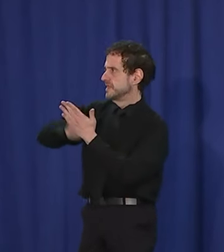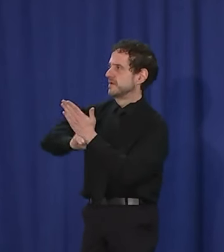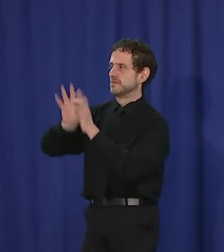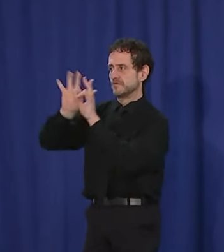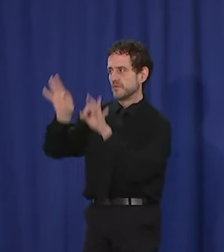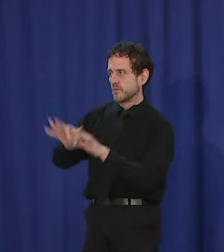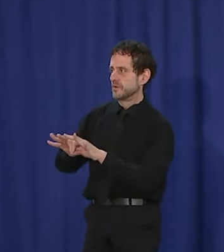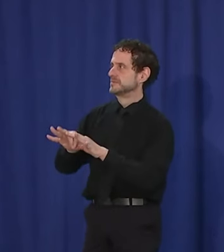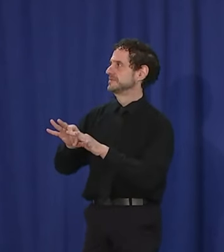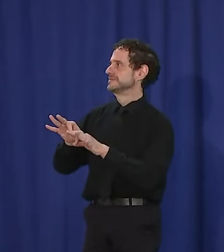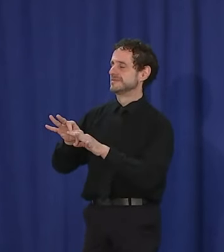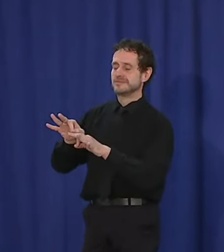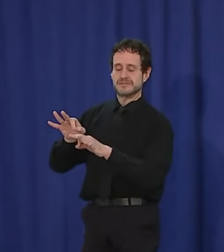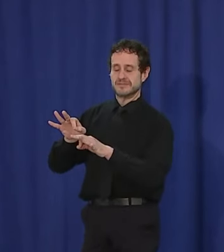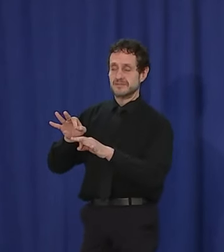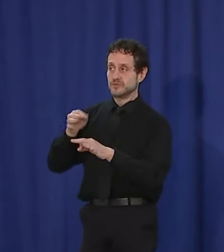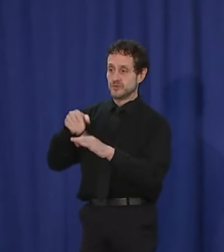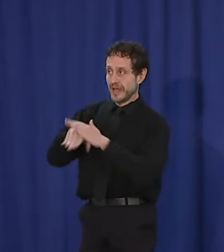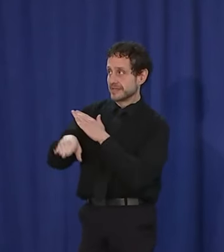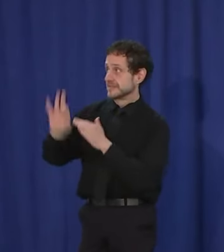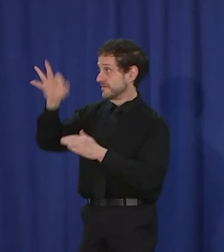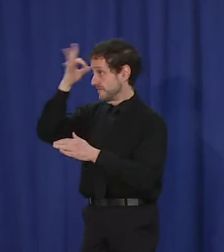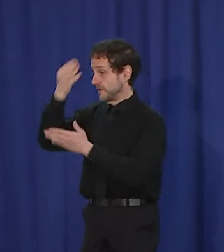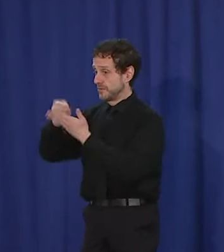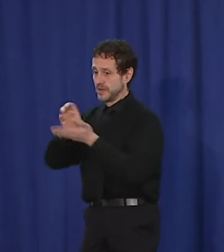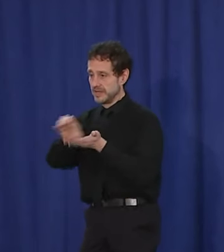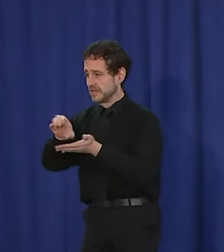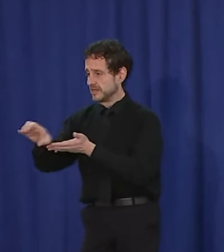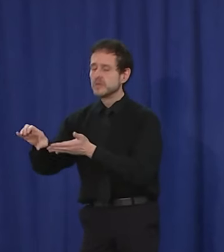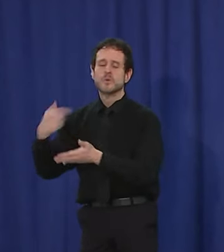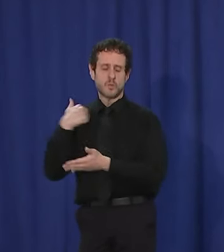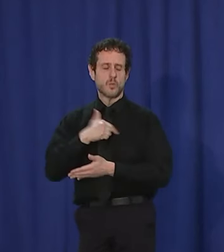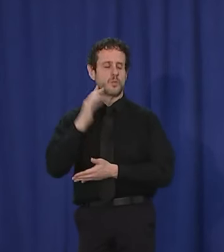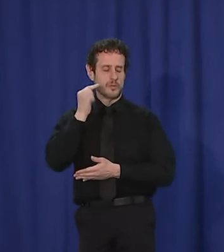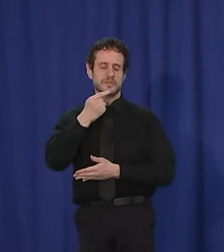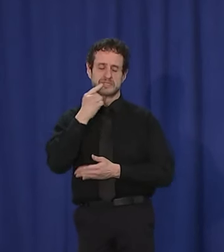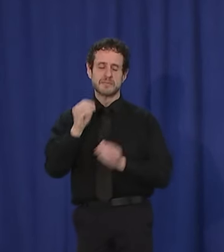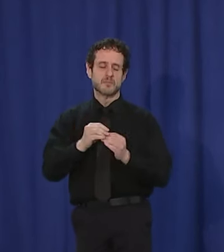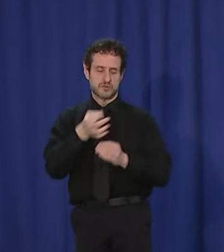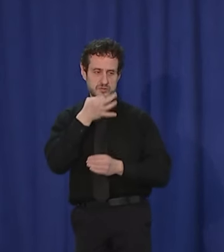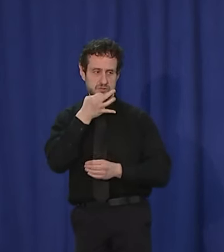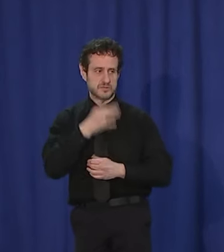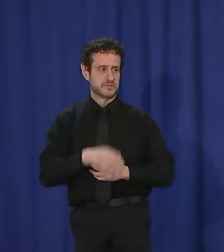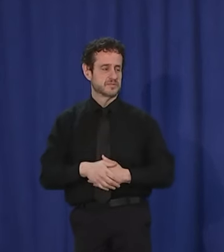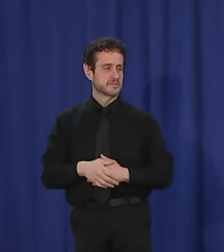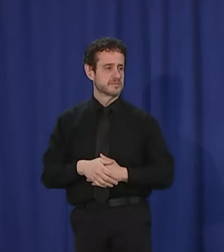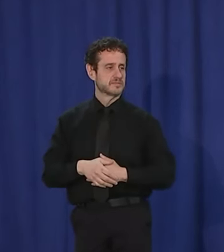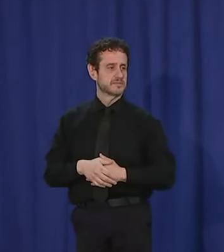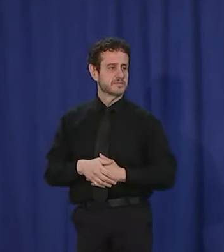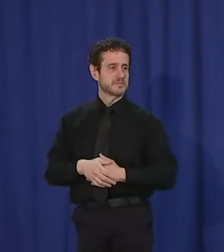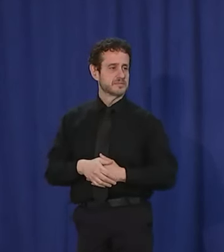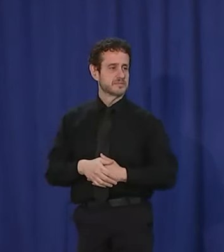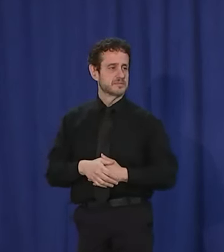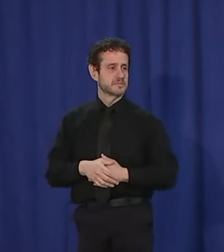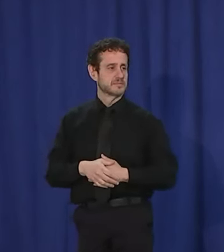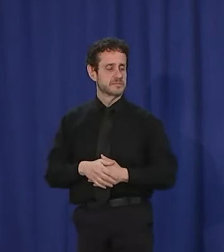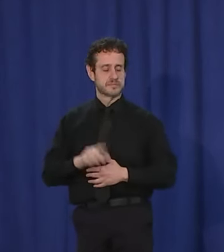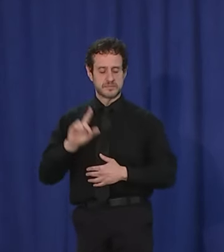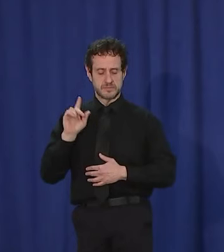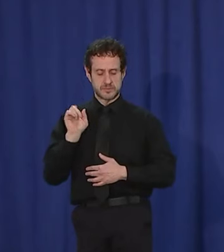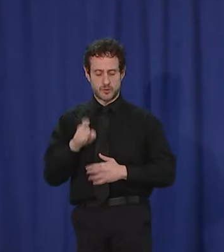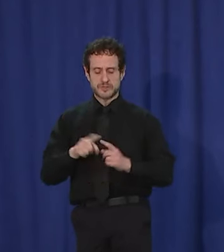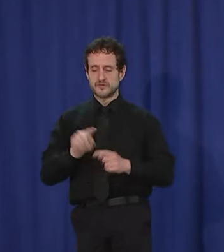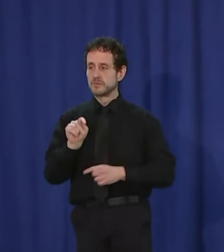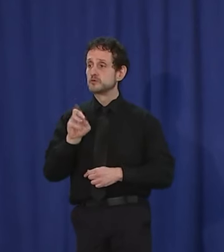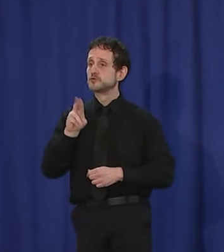hoops to get access to federal funding, and we'll have more to say on that shortly. Question from Greg Pratt at the